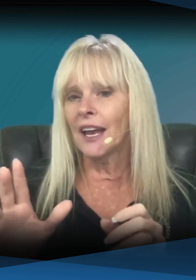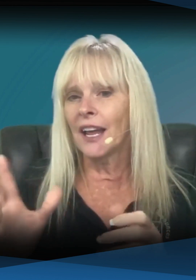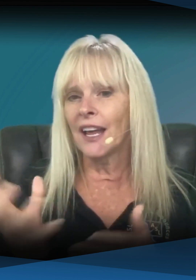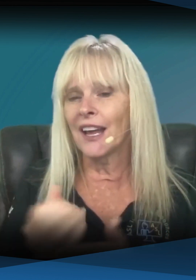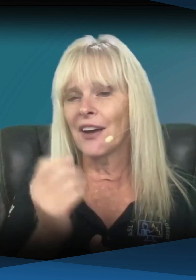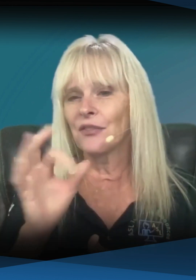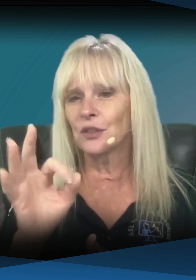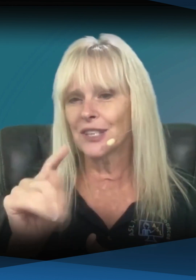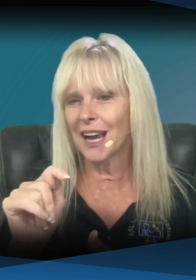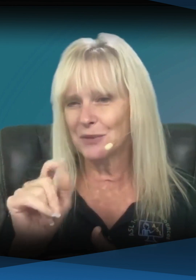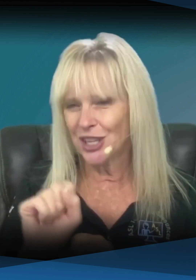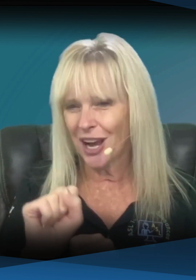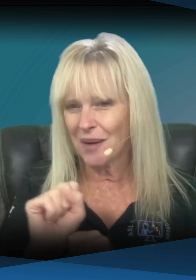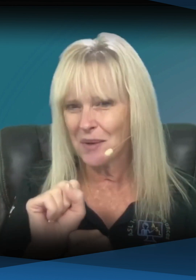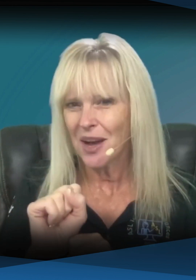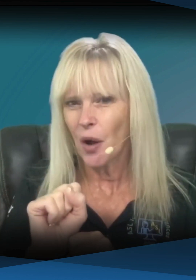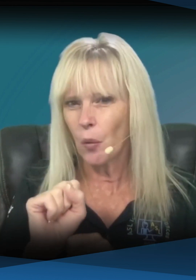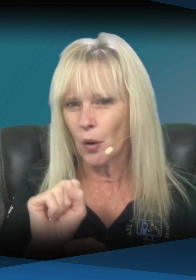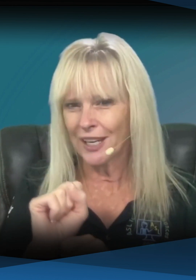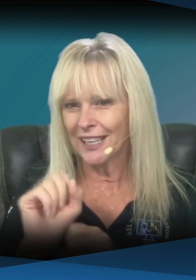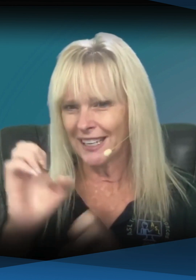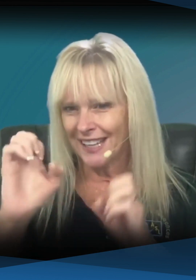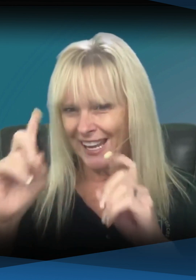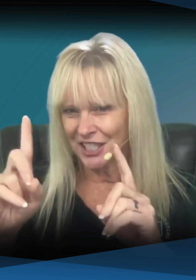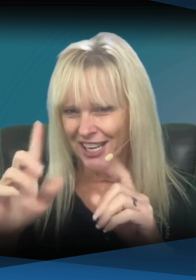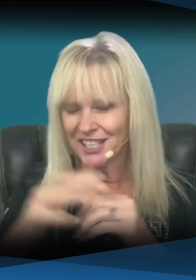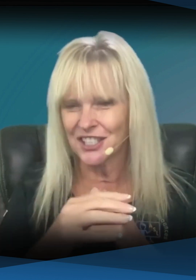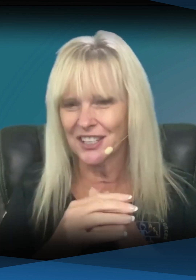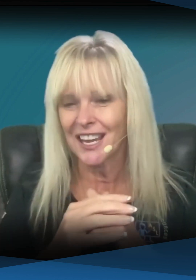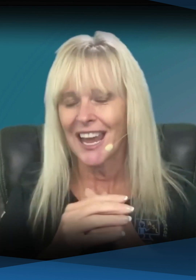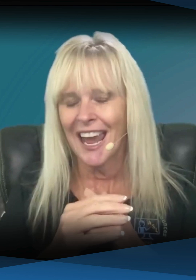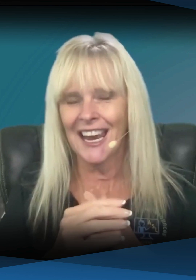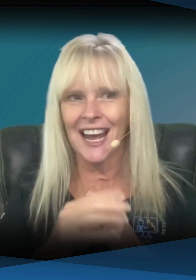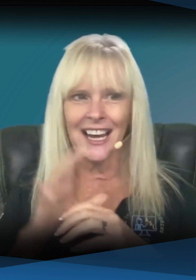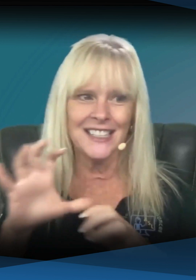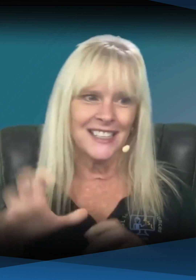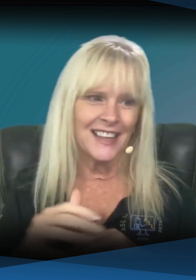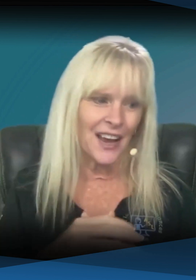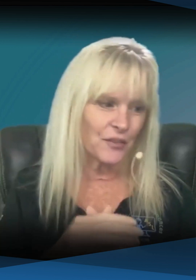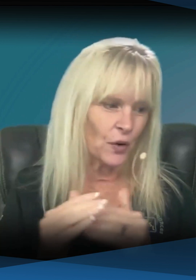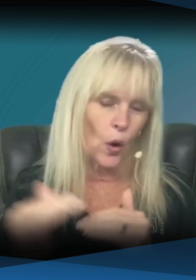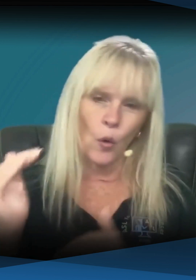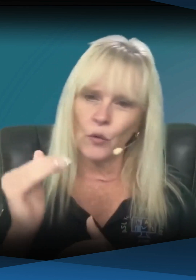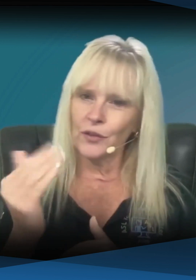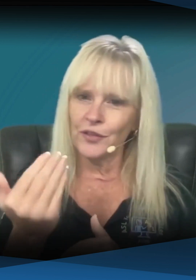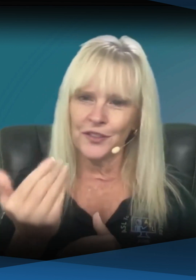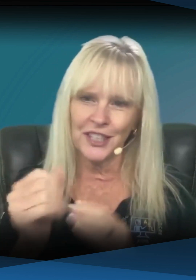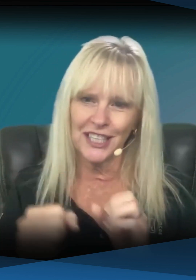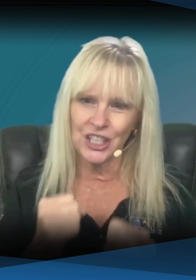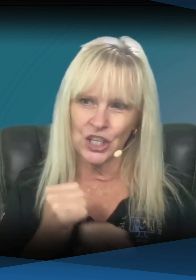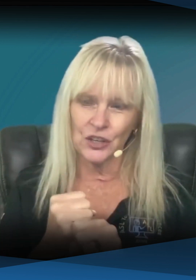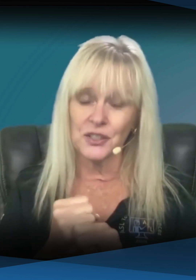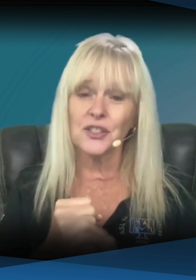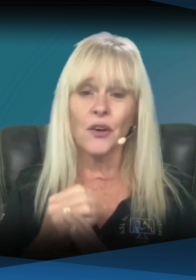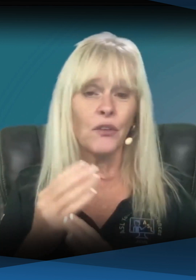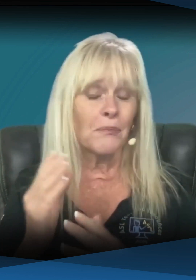a full-time job working in the education, and I did that for over 15 years. So